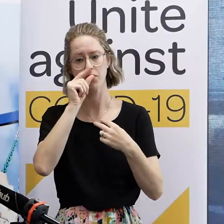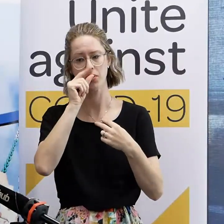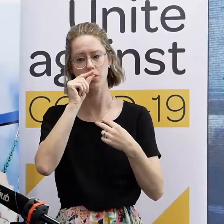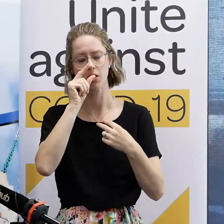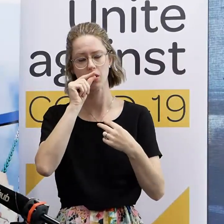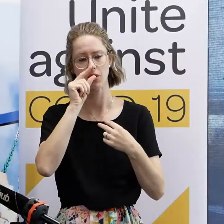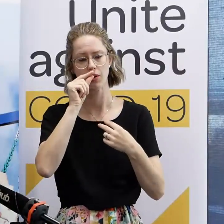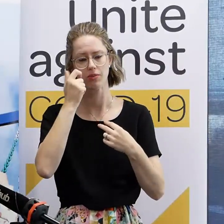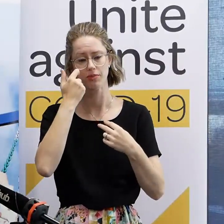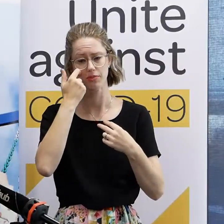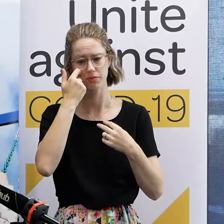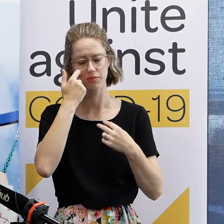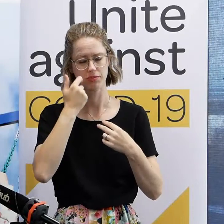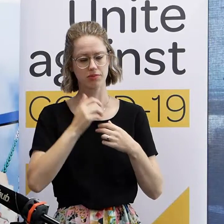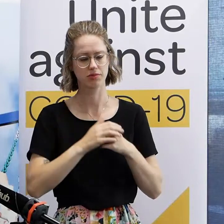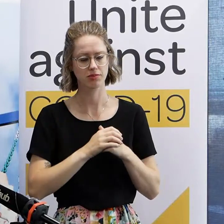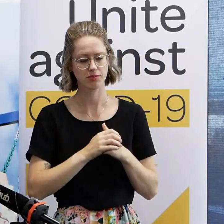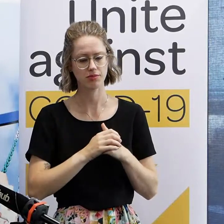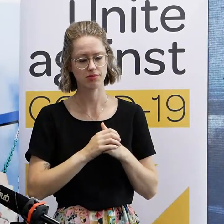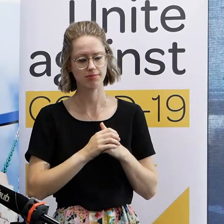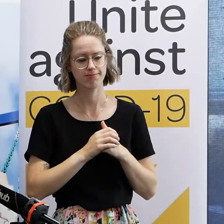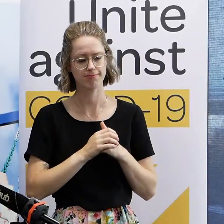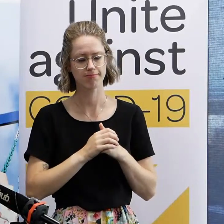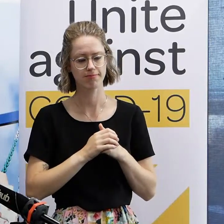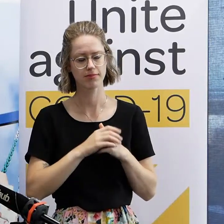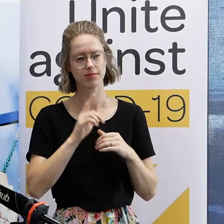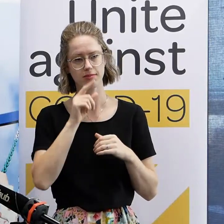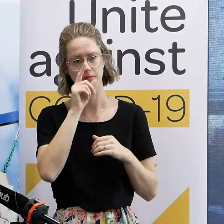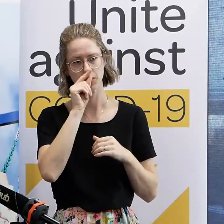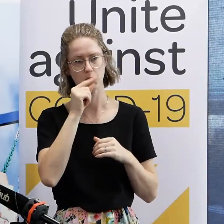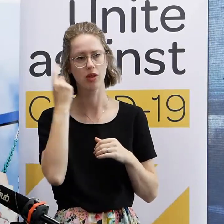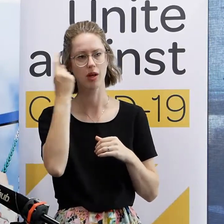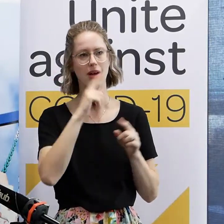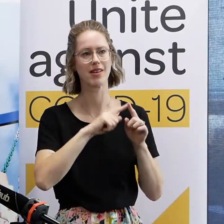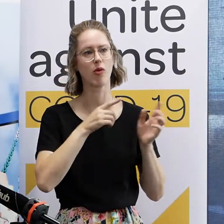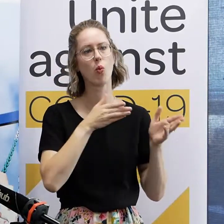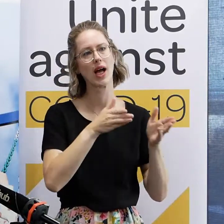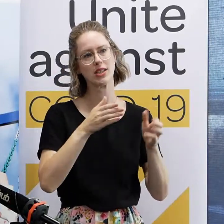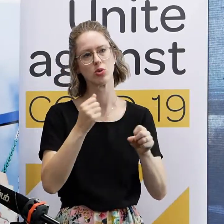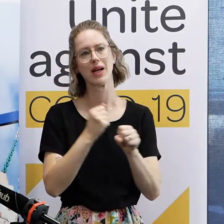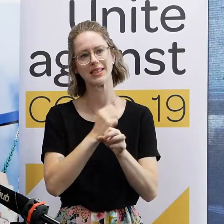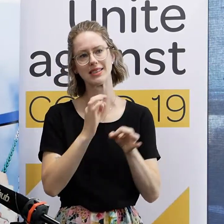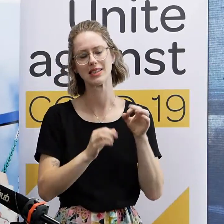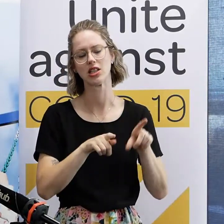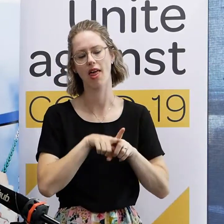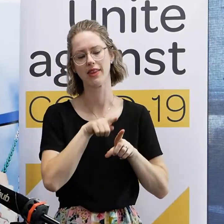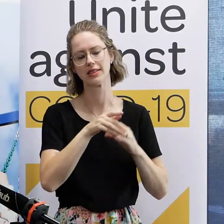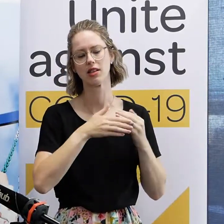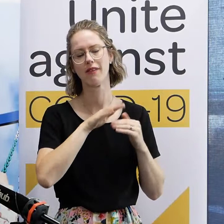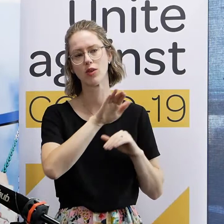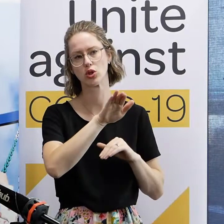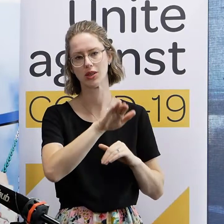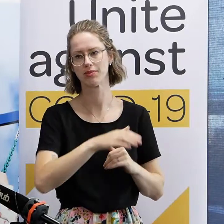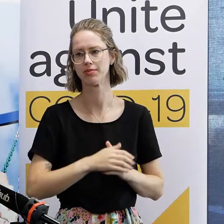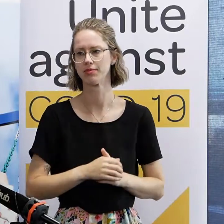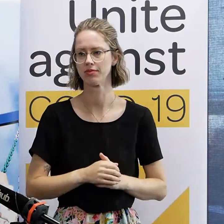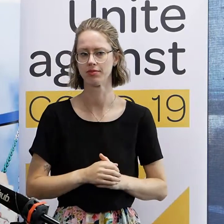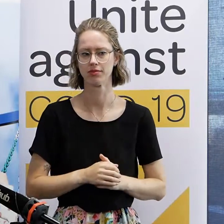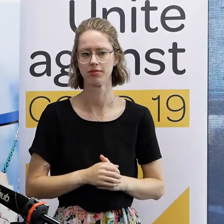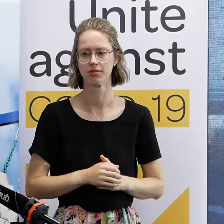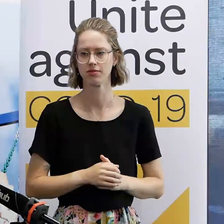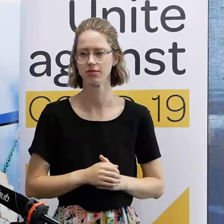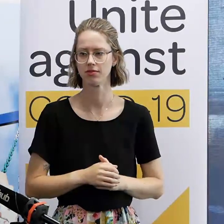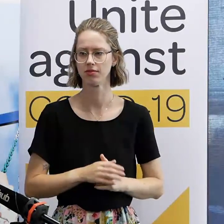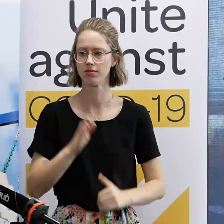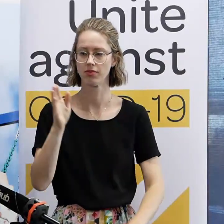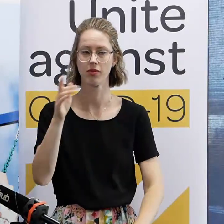some decision-making processes or a method that would allow us to make those decisions and inform the staff. People